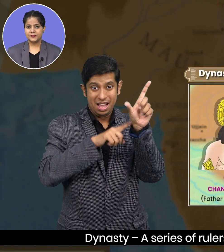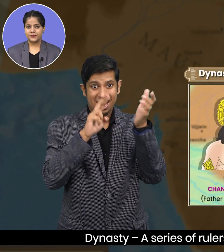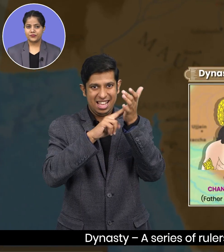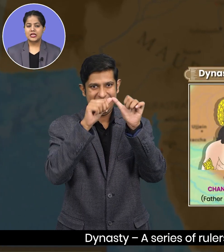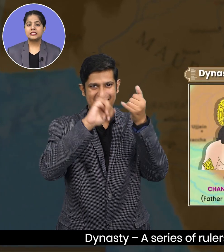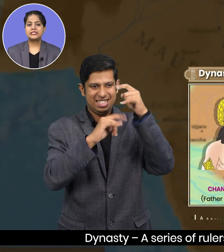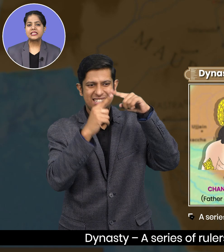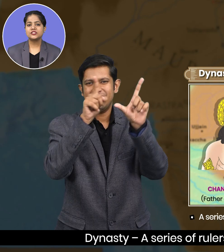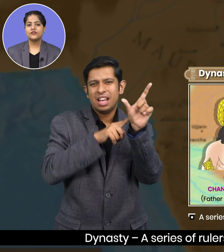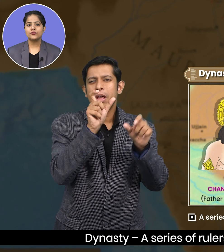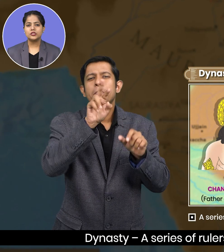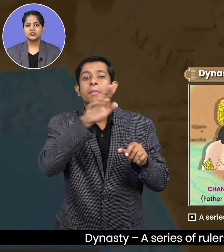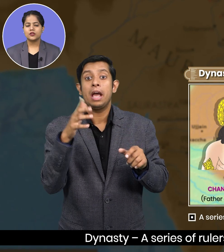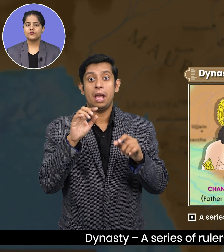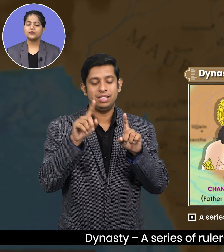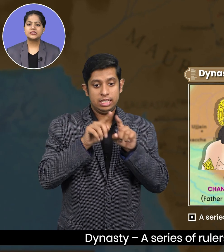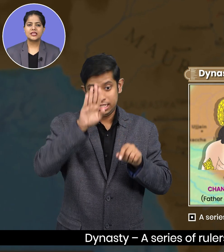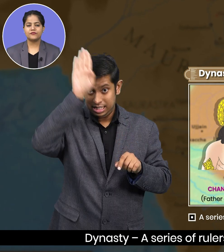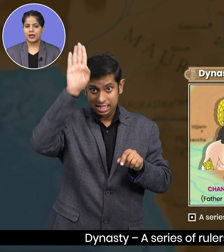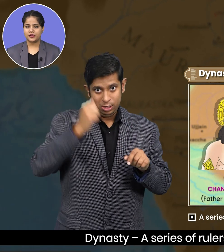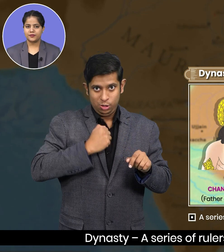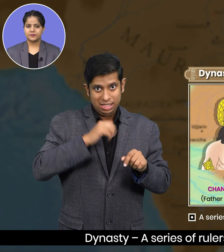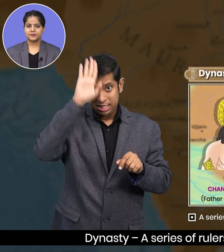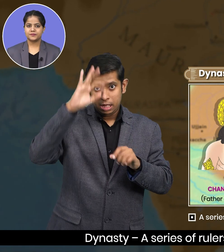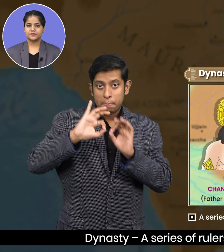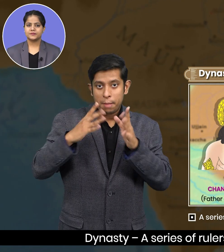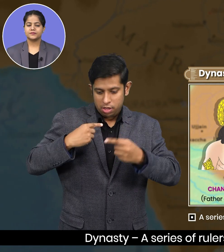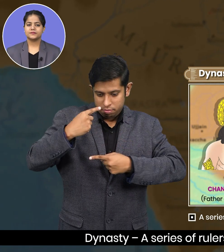Dynasty, a series of rulers from the same family.